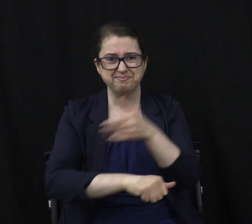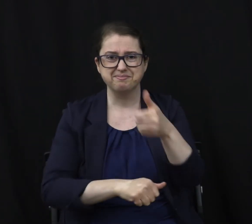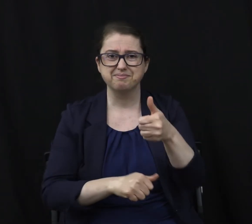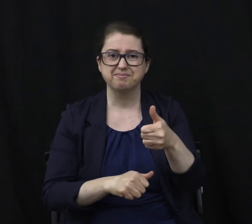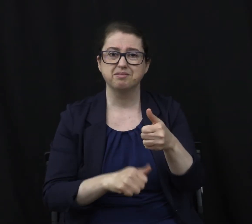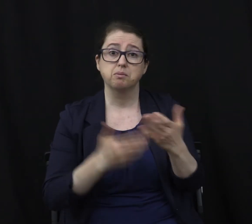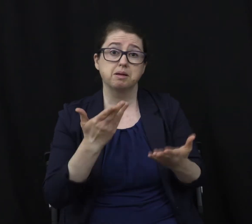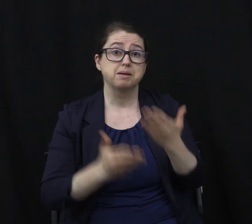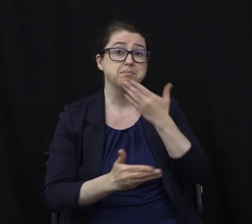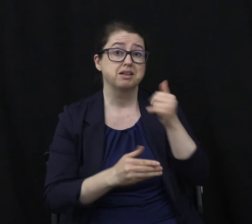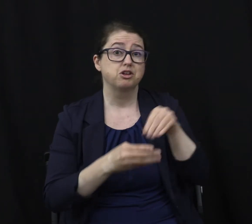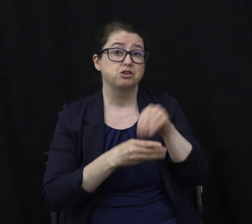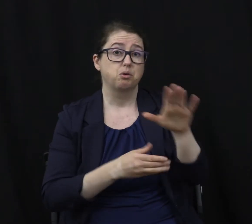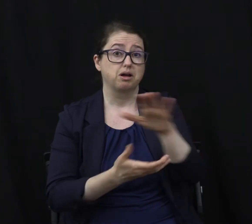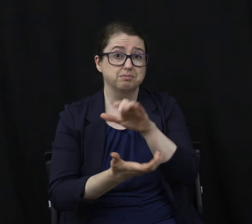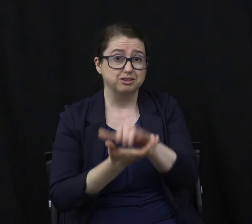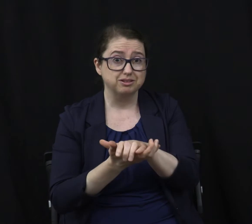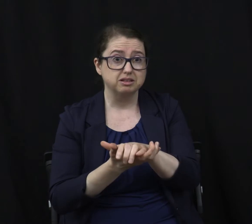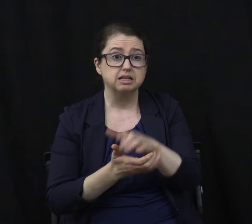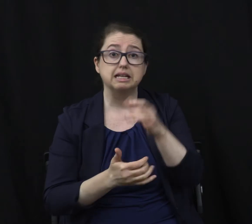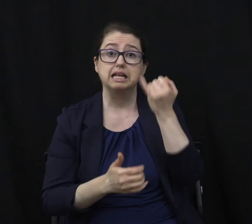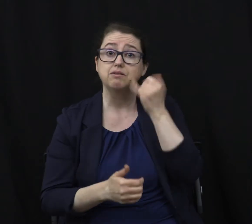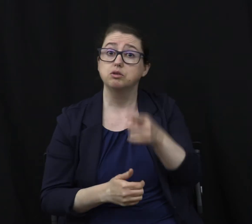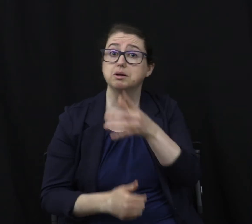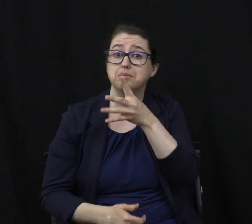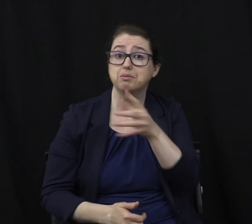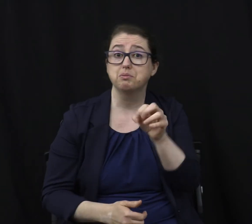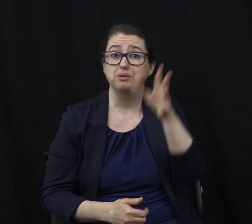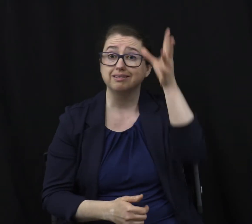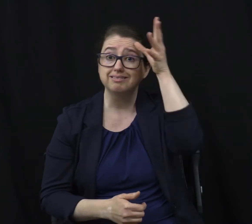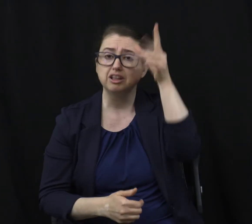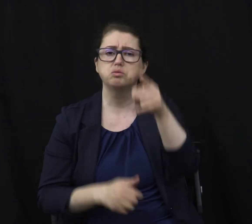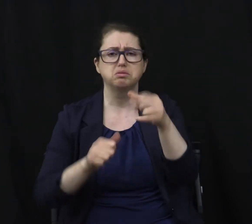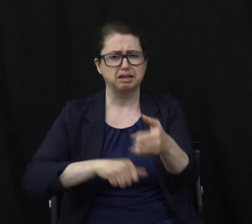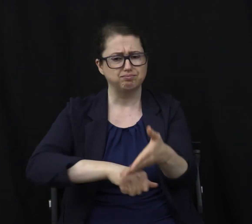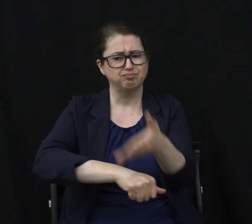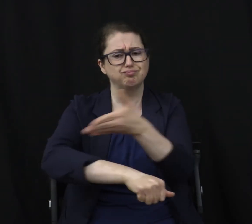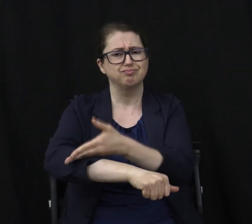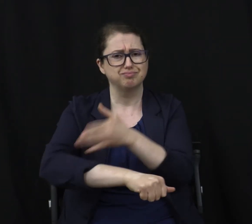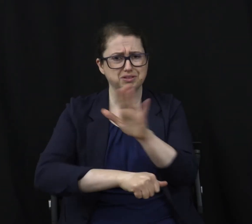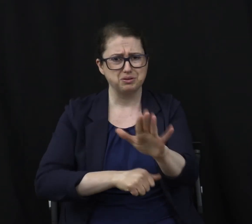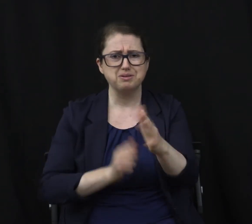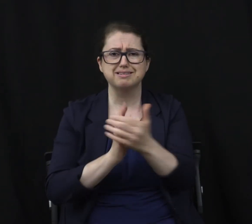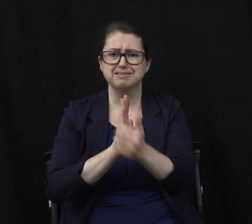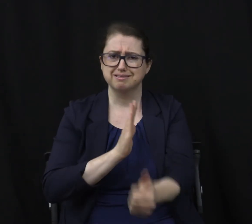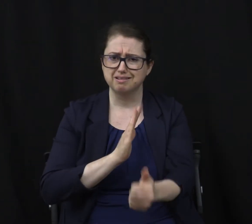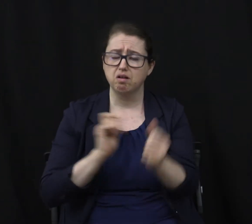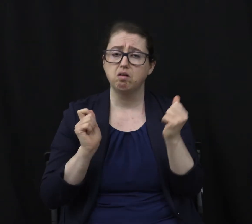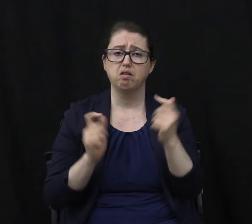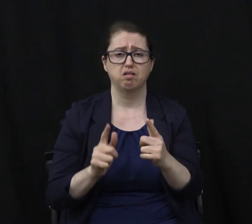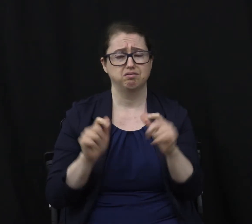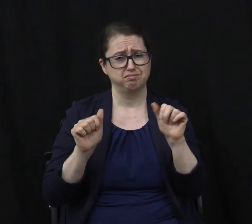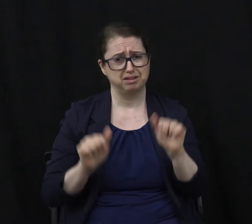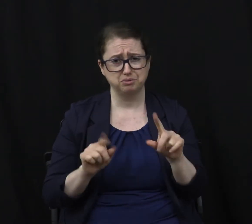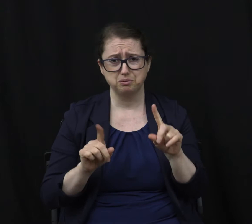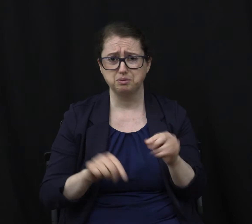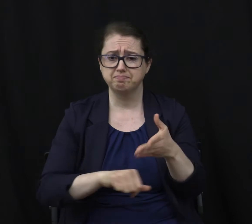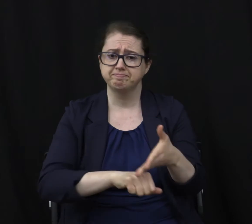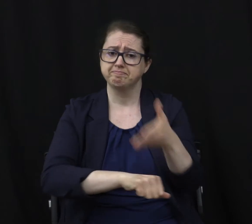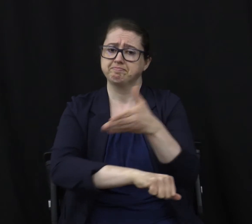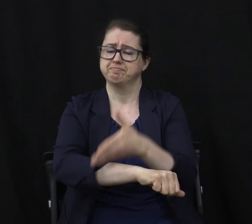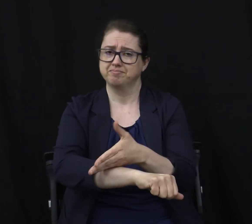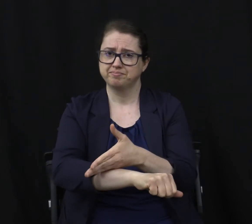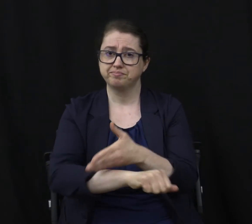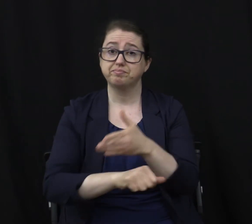parent, you can become a better parent. I'm sure all of us can do a better job when it comes to our personal